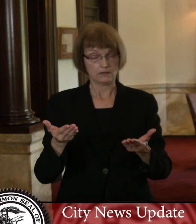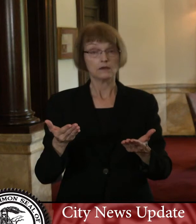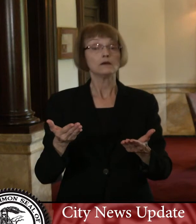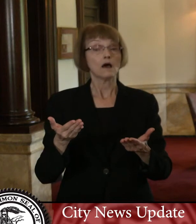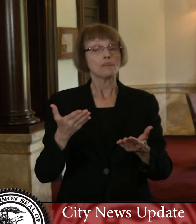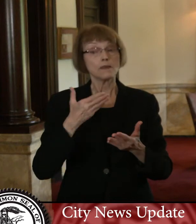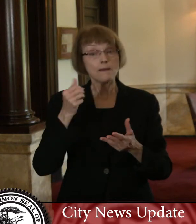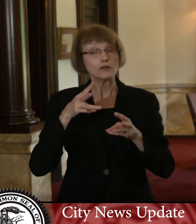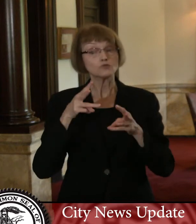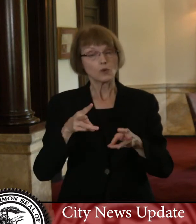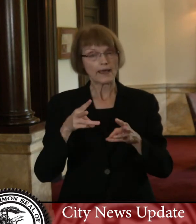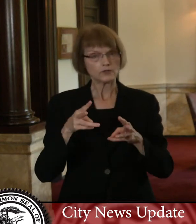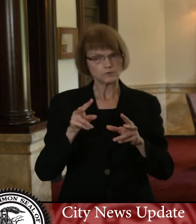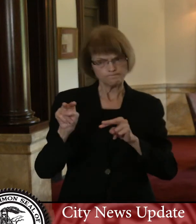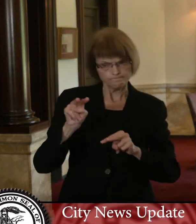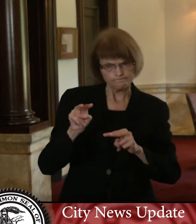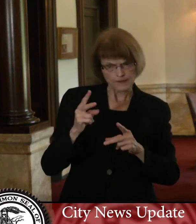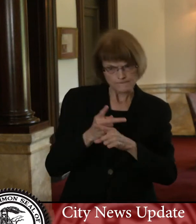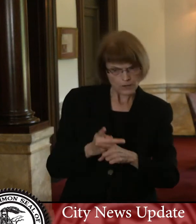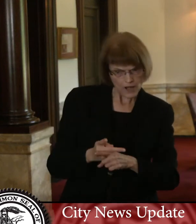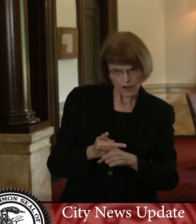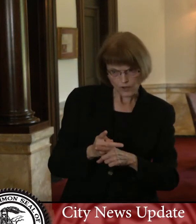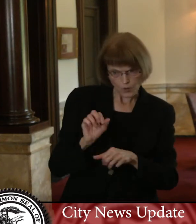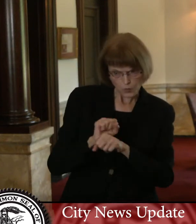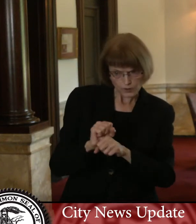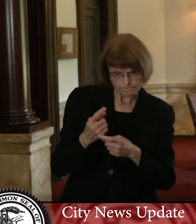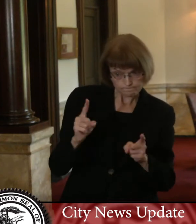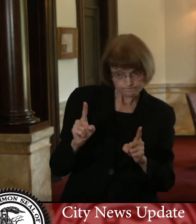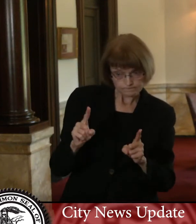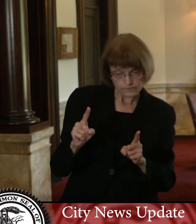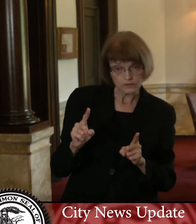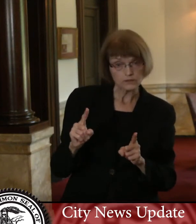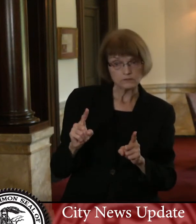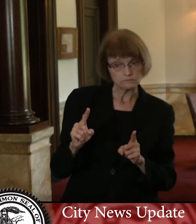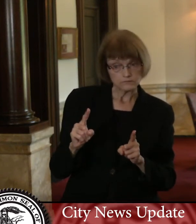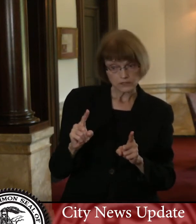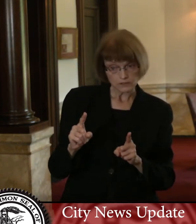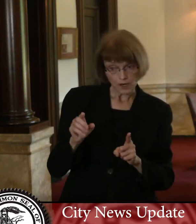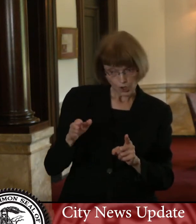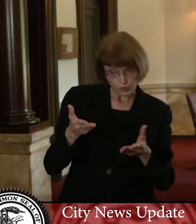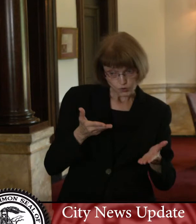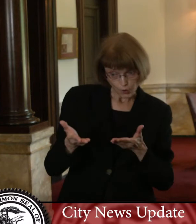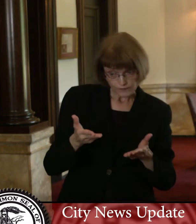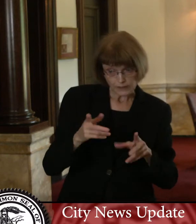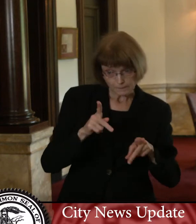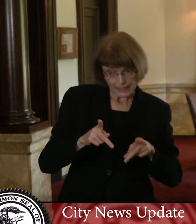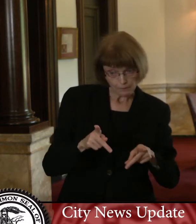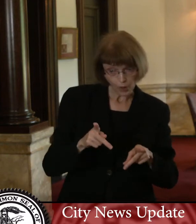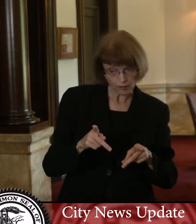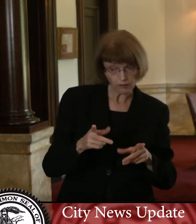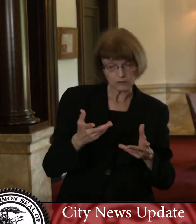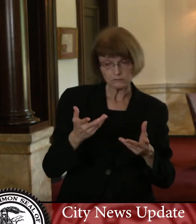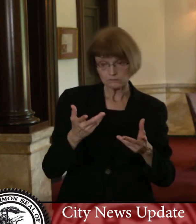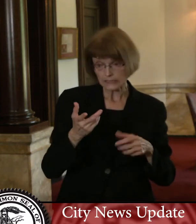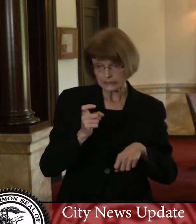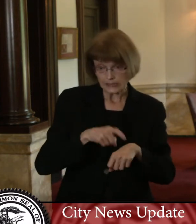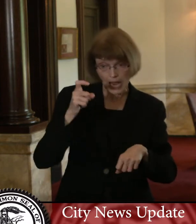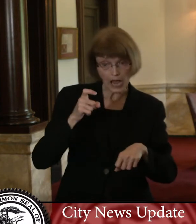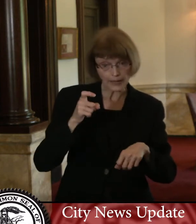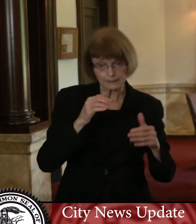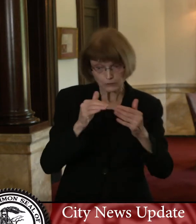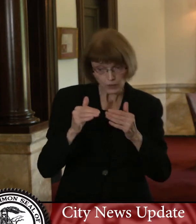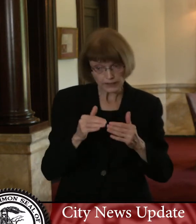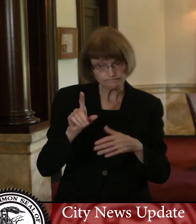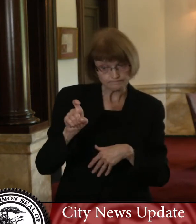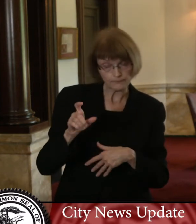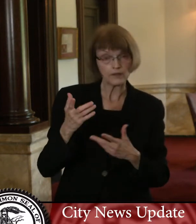way to figure out if they're working is if they're working for you. Are your services being delivered in a timely and equitable manner? So